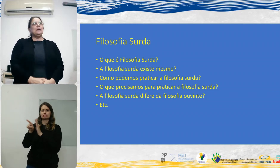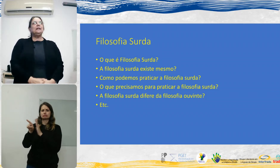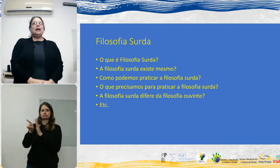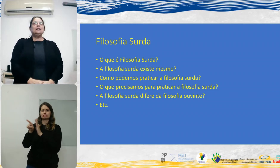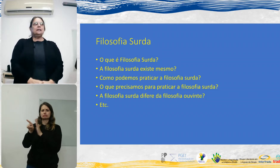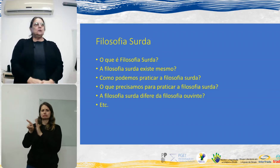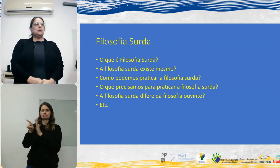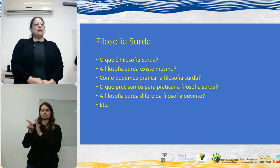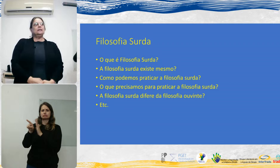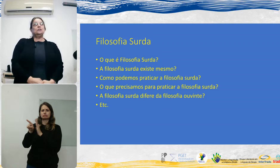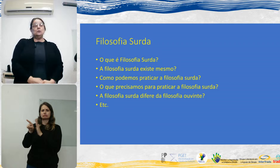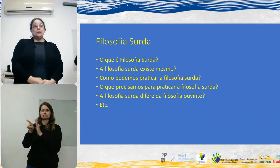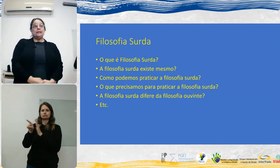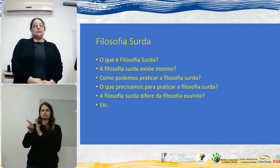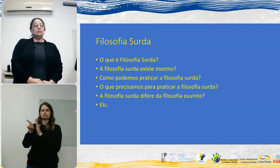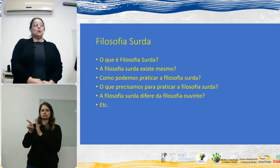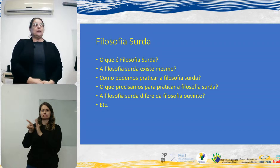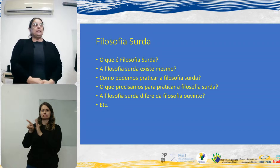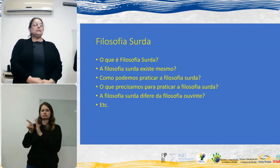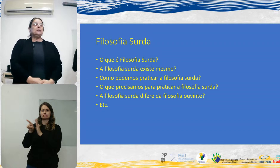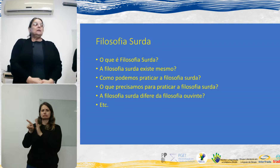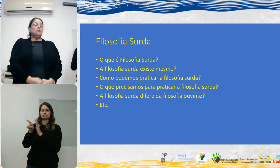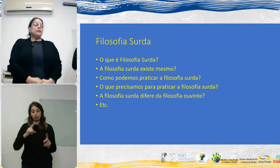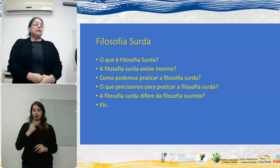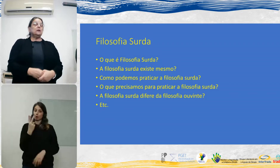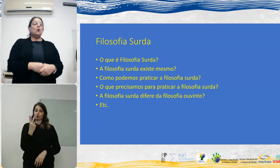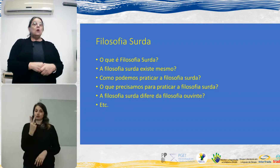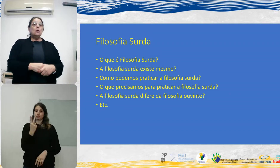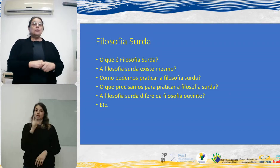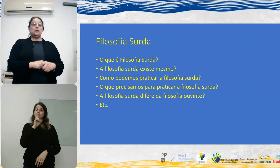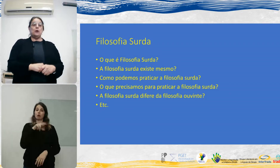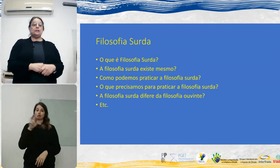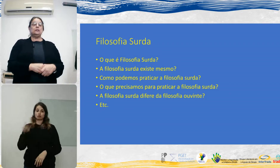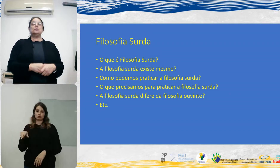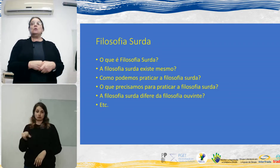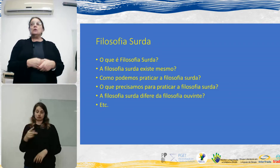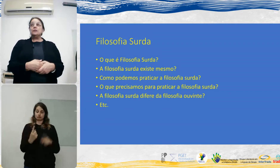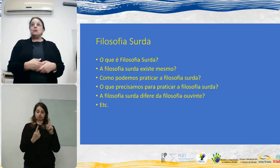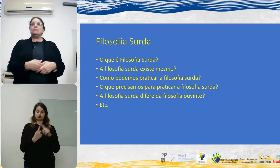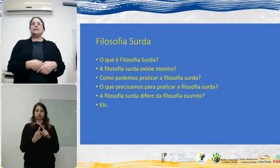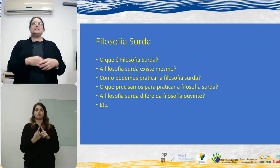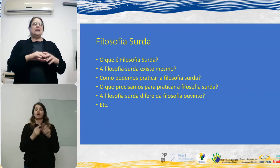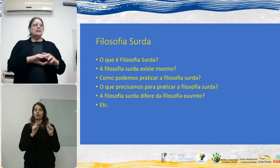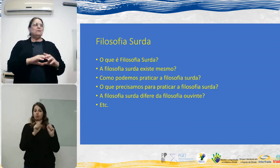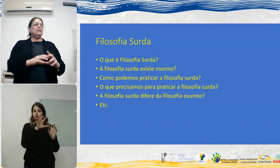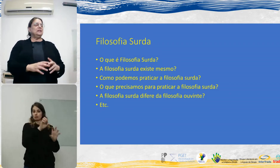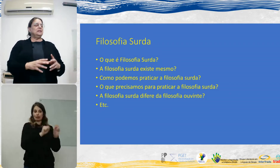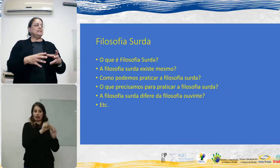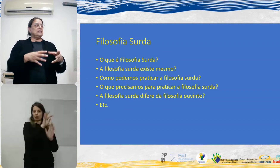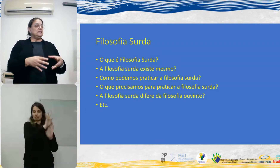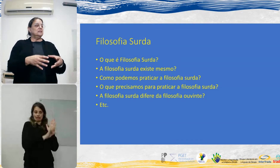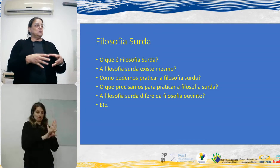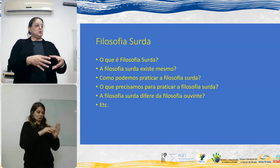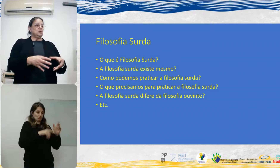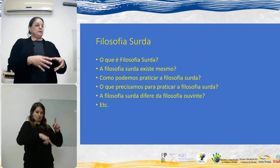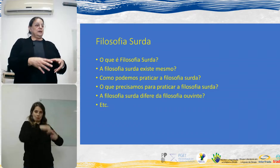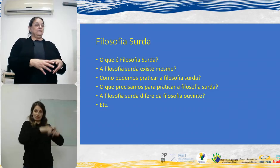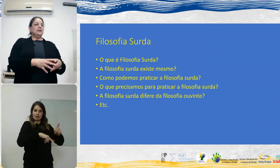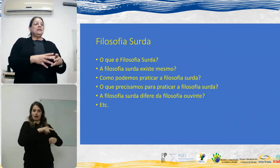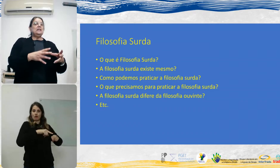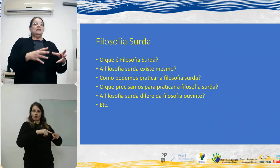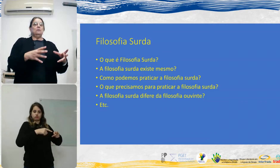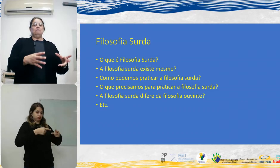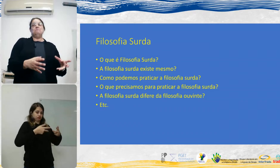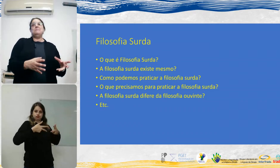is, well, I can look at it two ways. One is we can take all the questions, all the topics, everything that's in the world